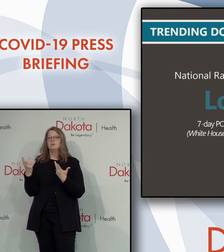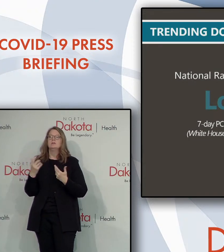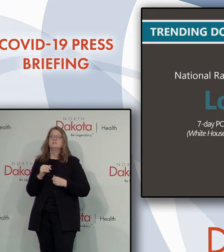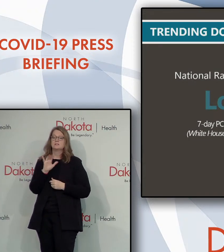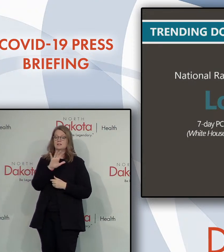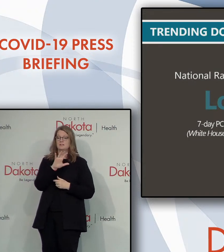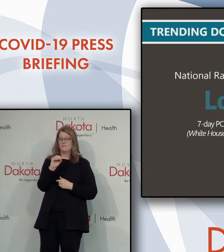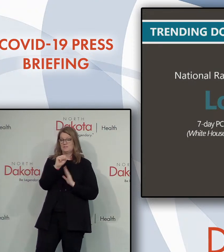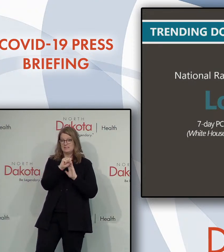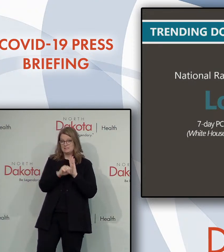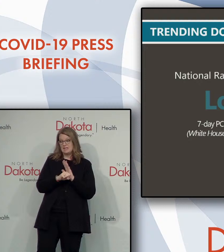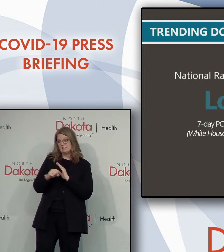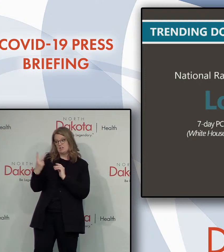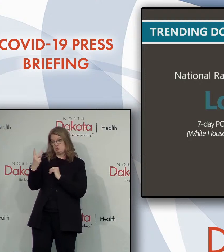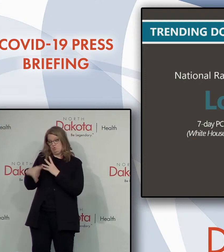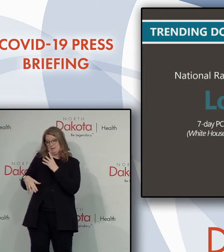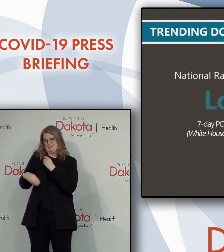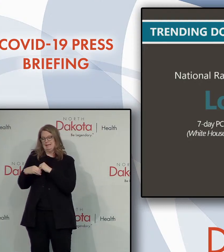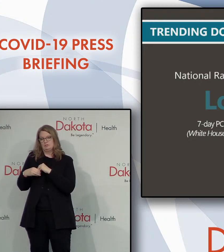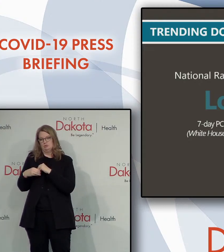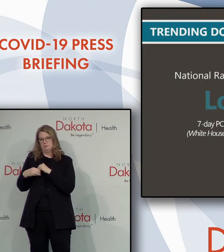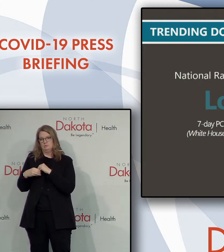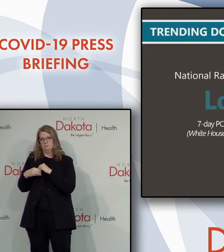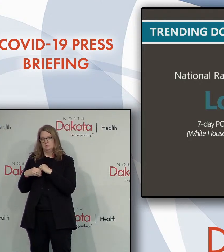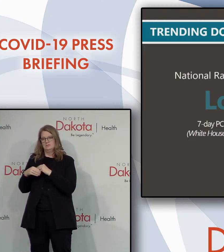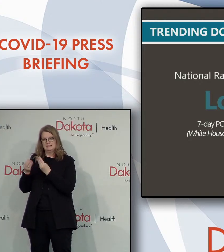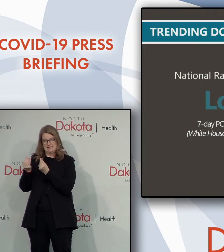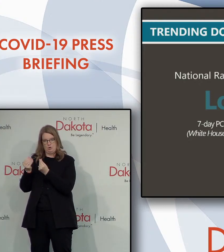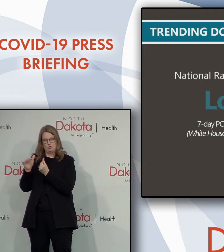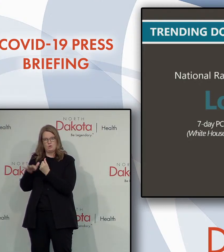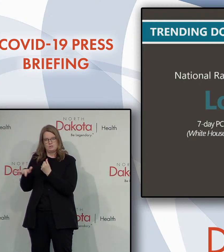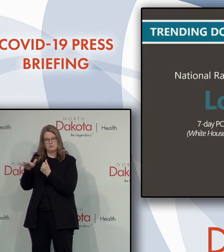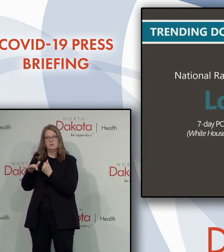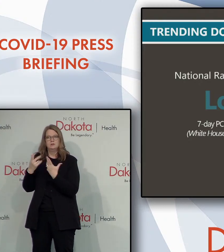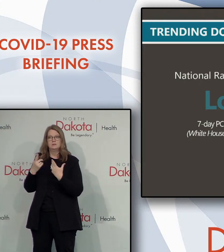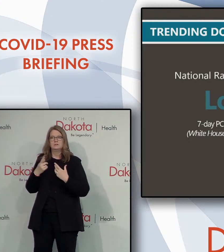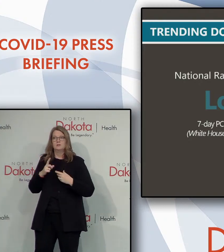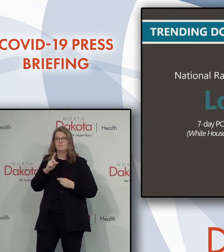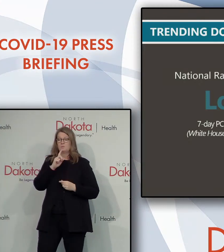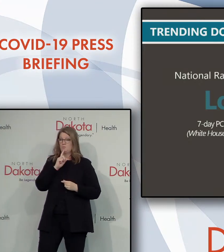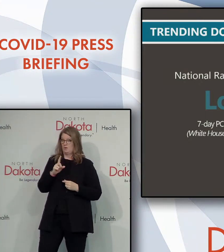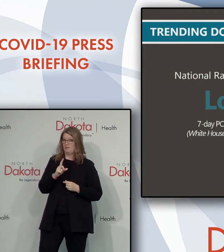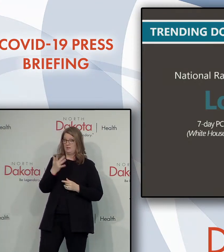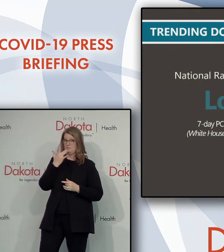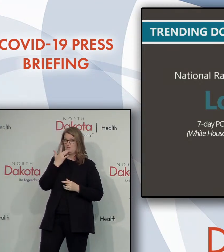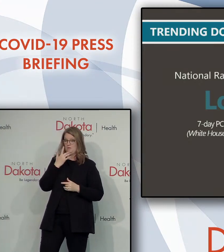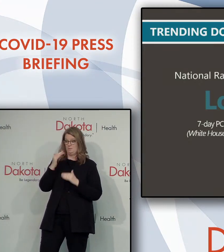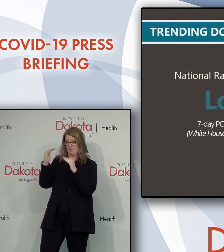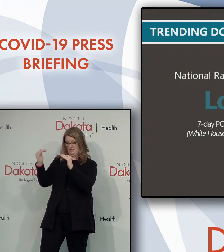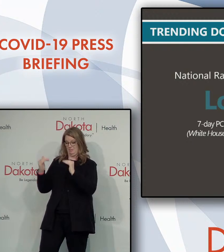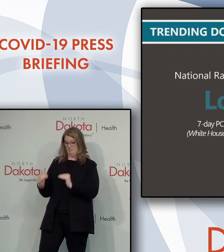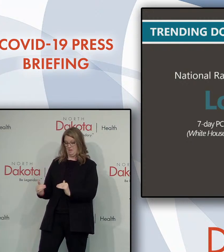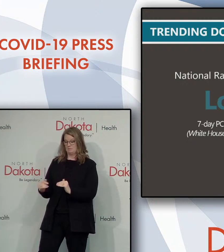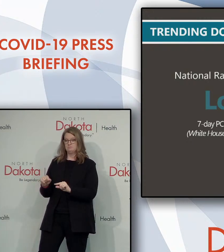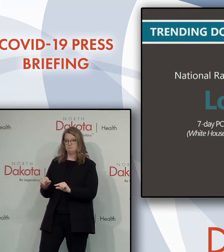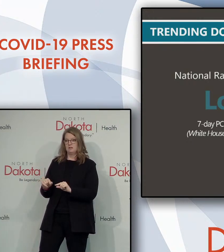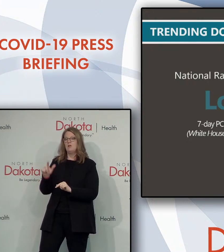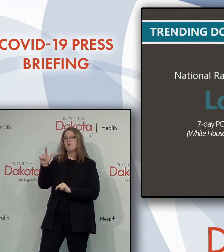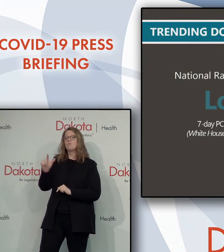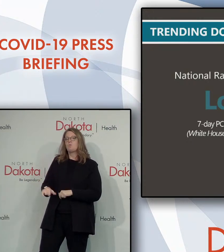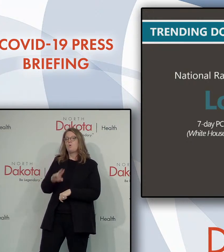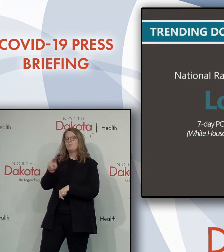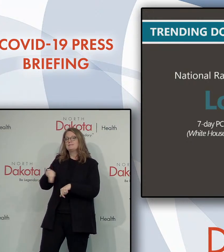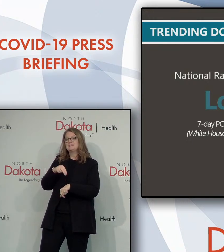and the two additional reporting, North Dakota, this is a list you do want to be on the bottom of. We have the lowest